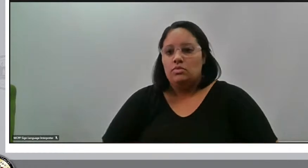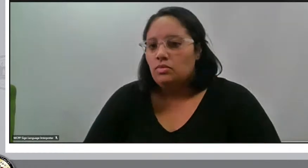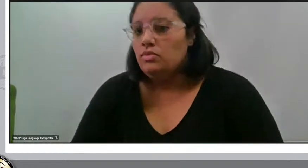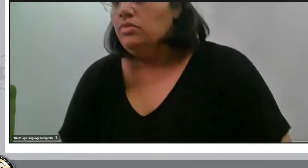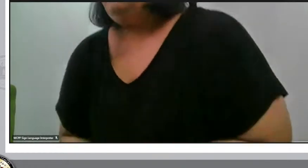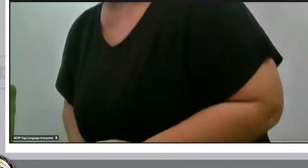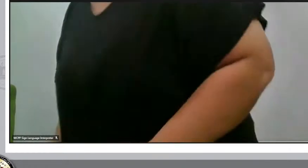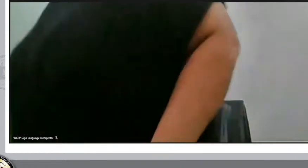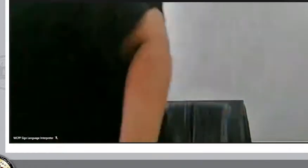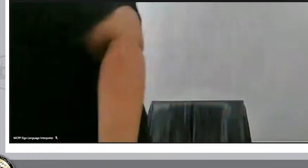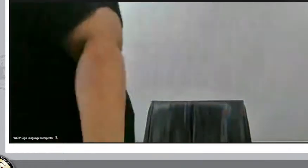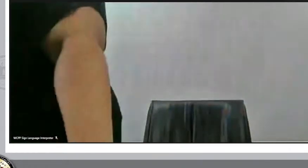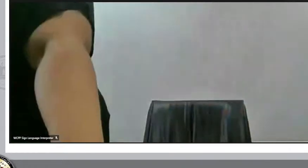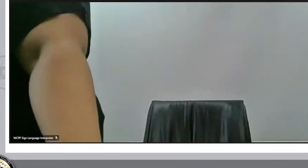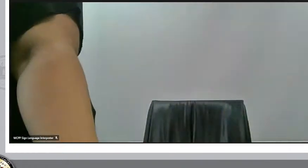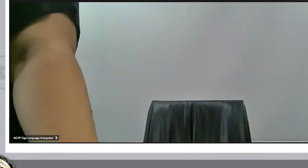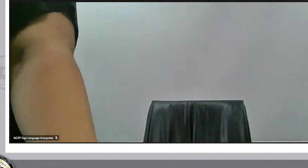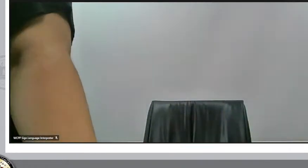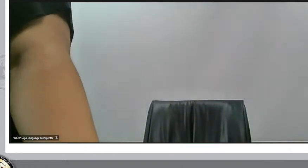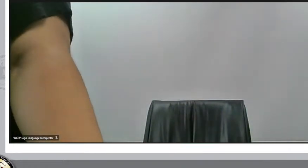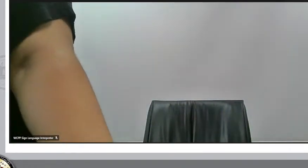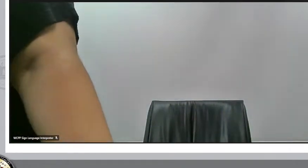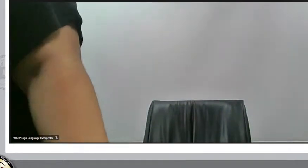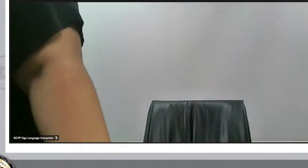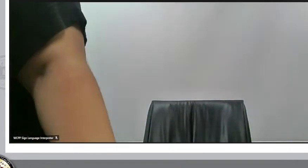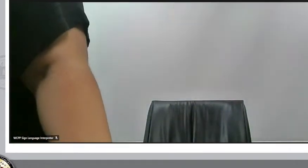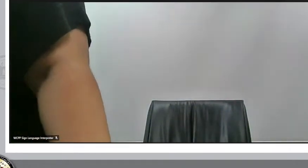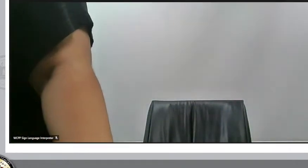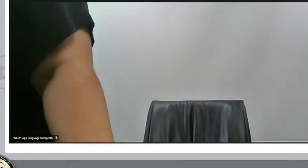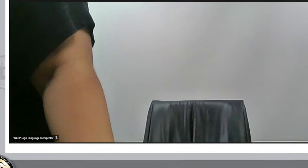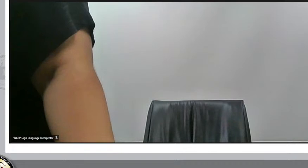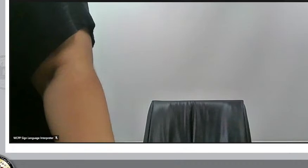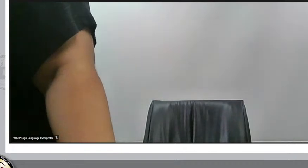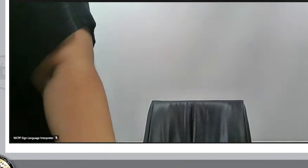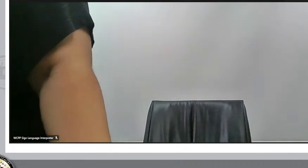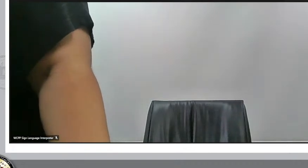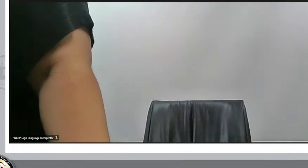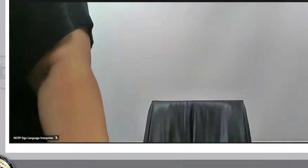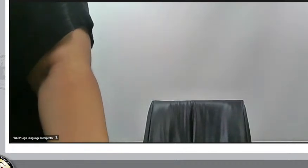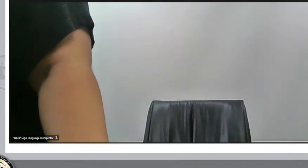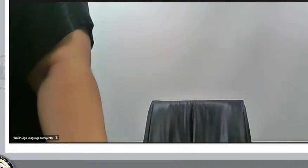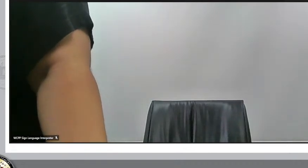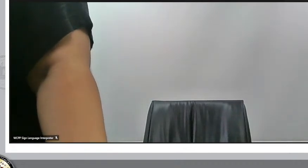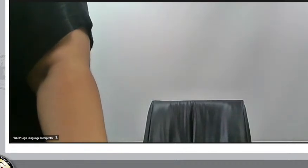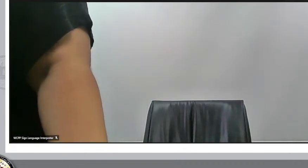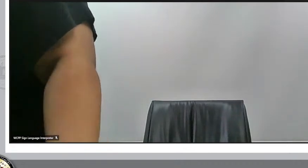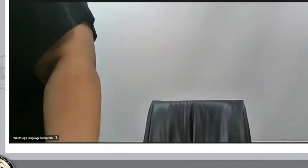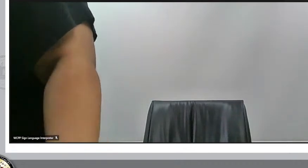Thank you, Chairperson. Thank you, members.